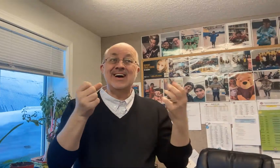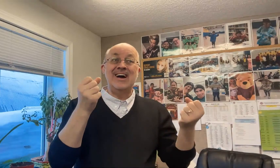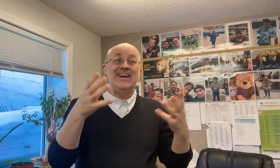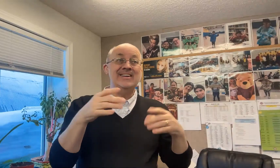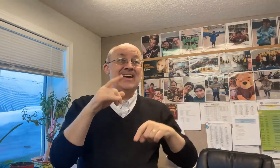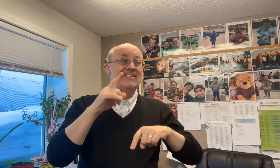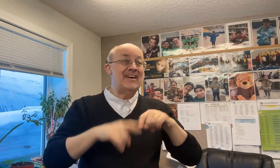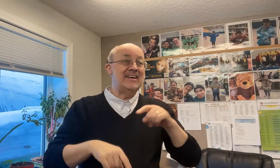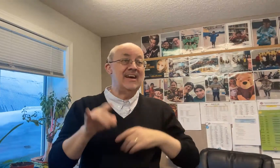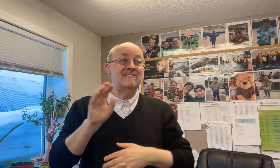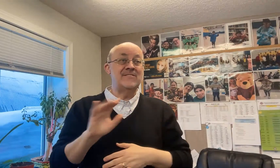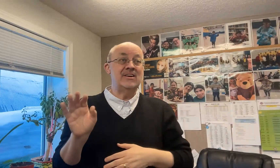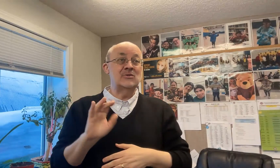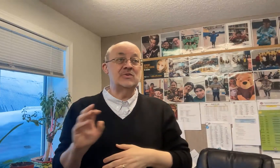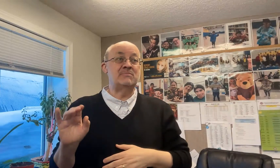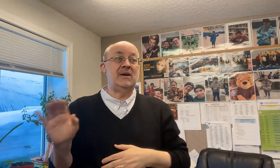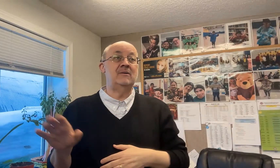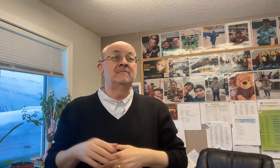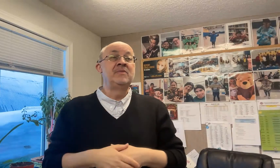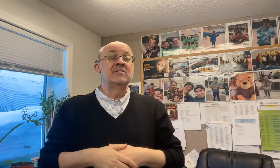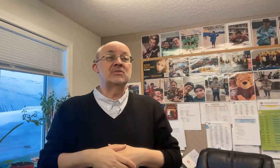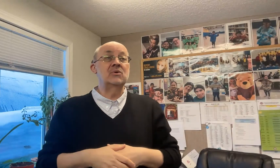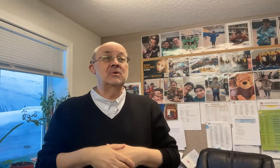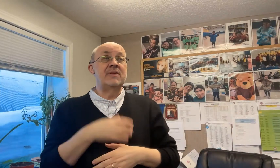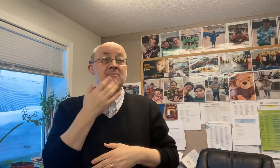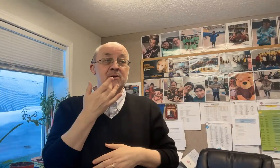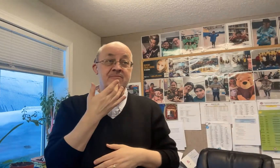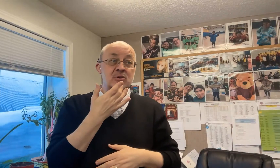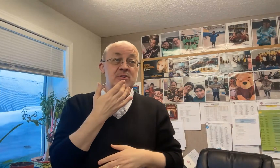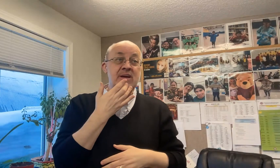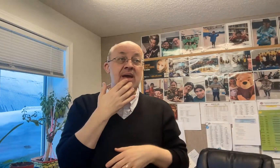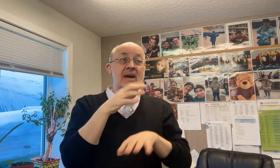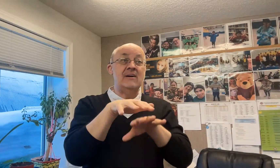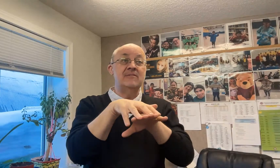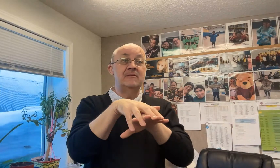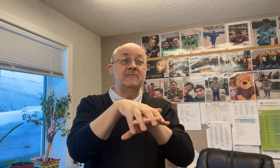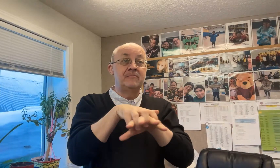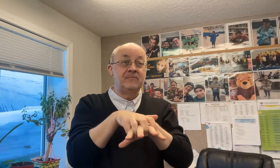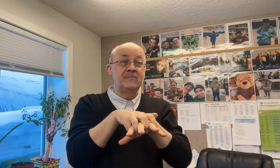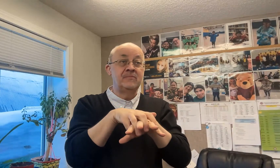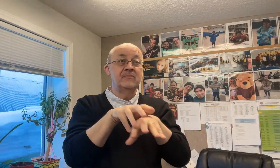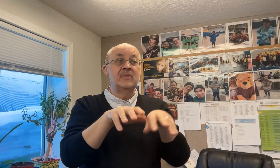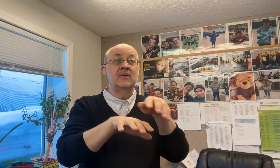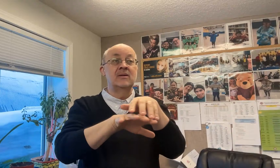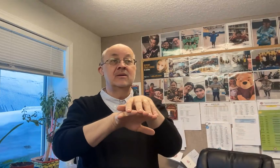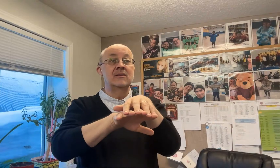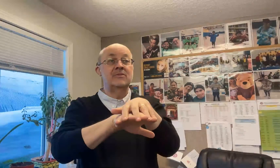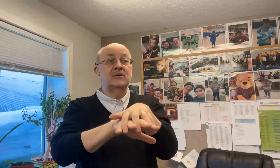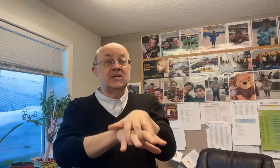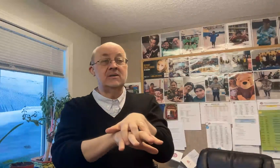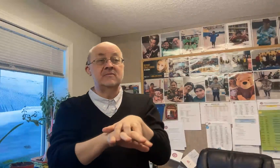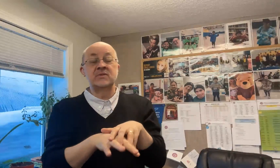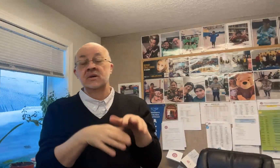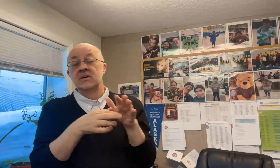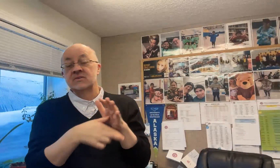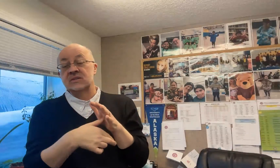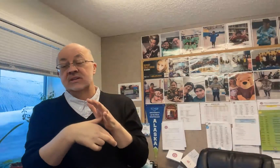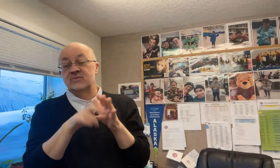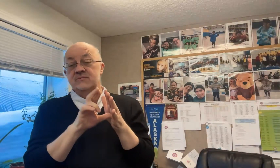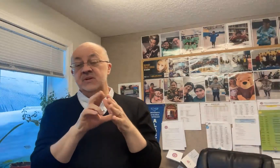sign and they can't finger spell. So they prefer to have their gloves. So let's